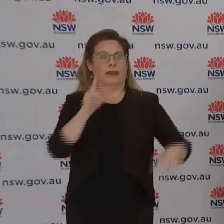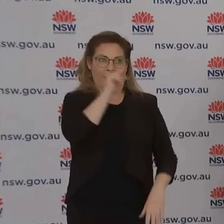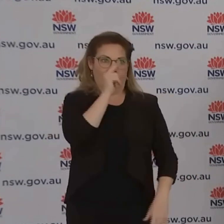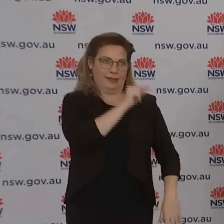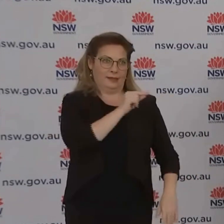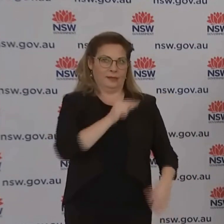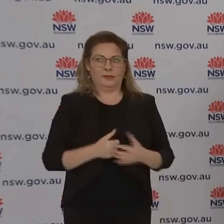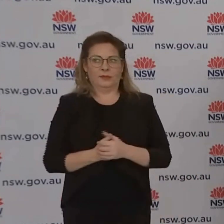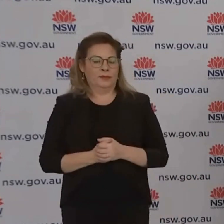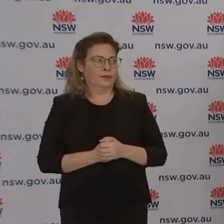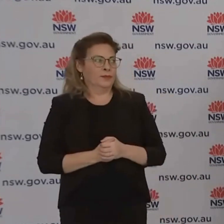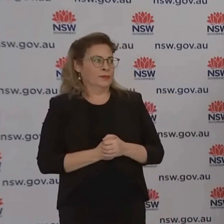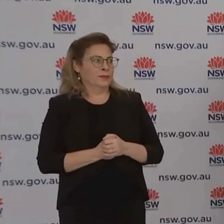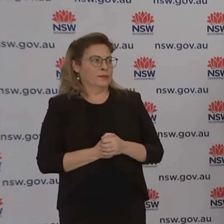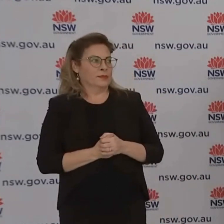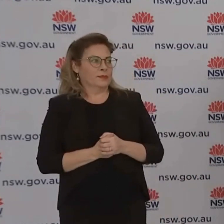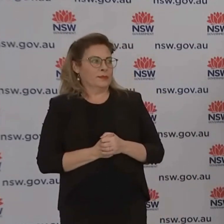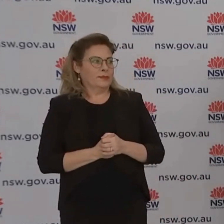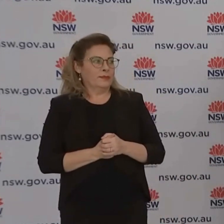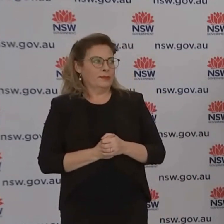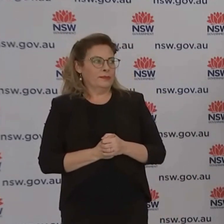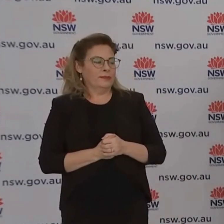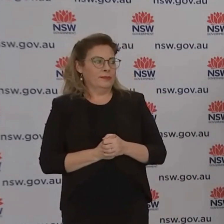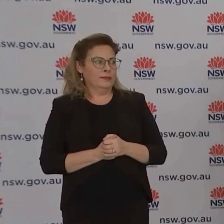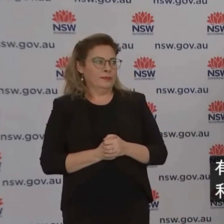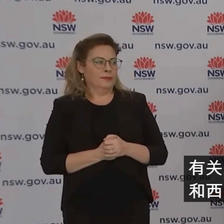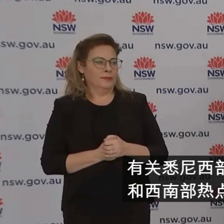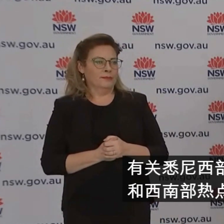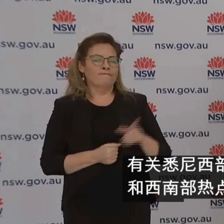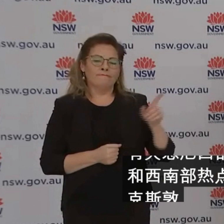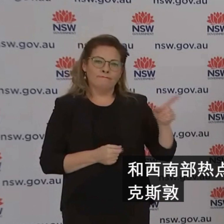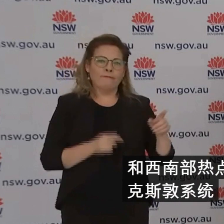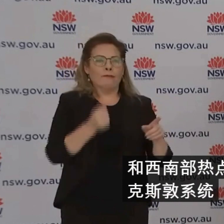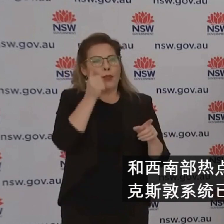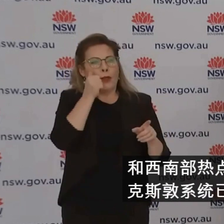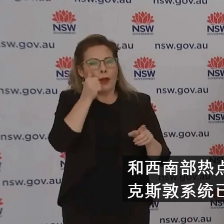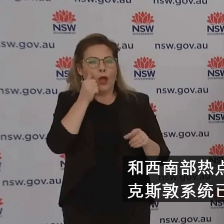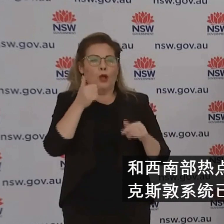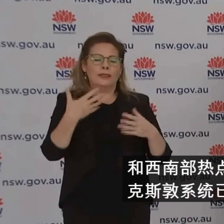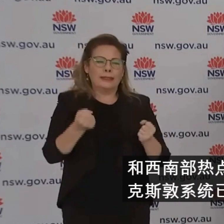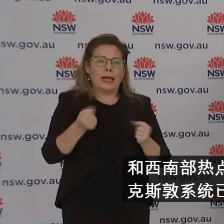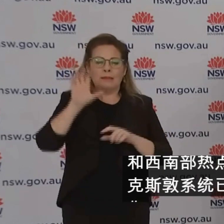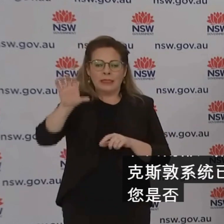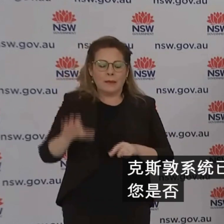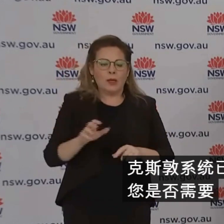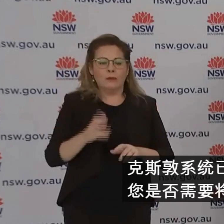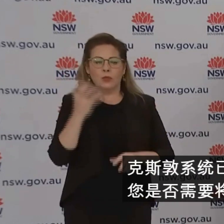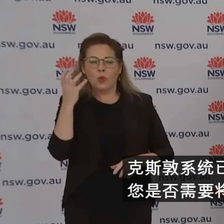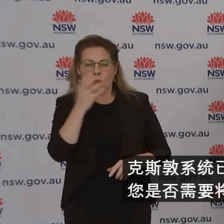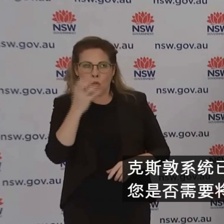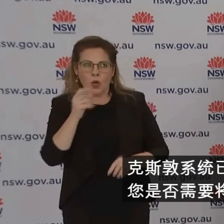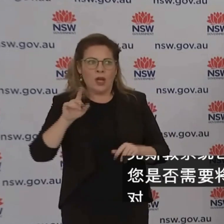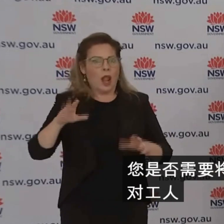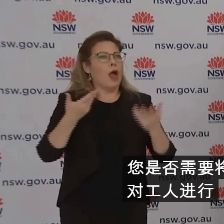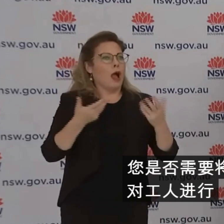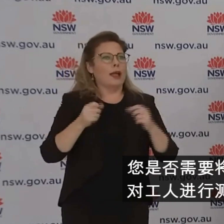on Canterbury Bankstown, but regarding the hotspots in Sydney's west and southwest, I know Canterbury Bankstown, the system is in place, but are you going to need to